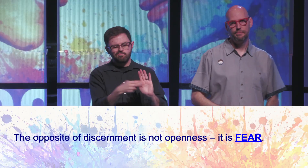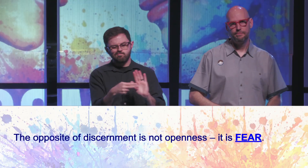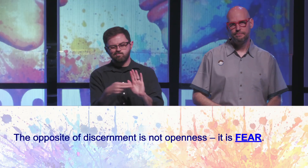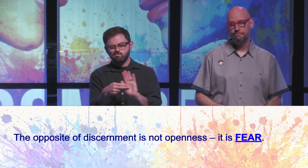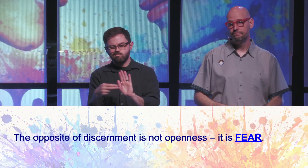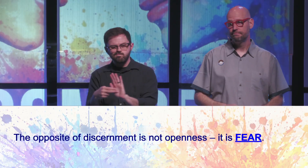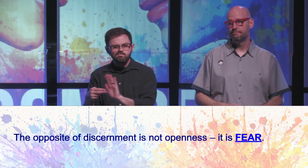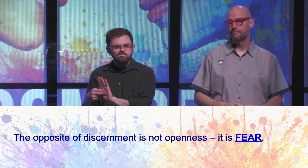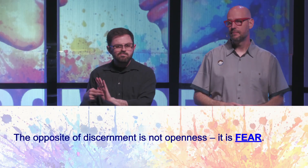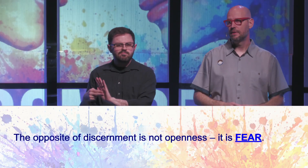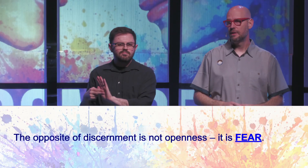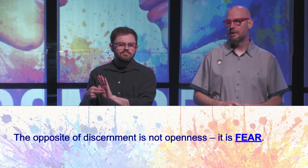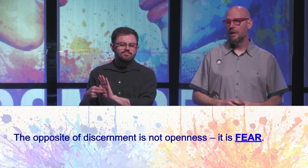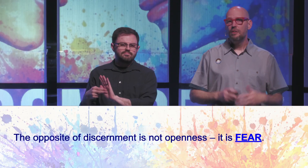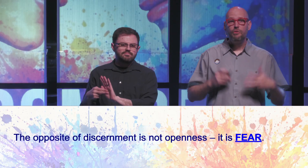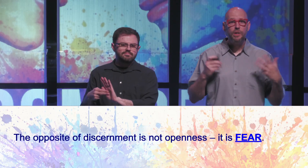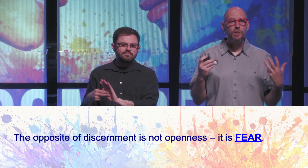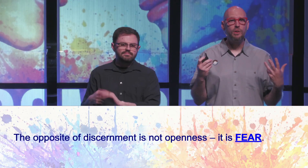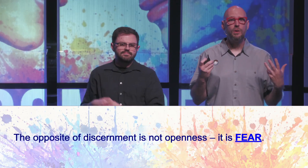categories.